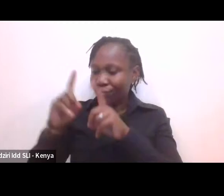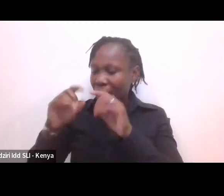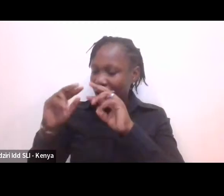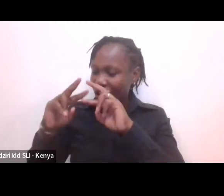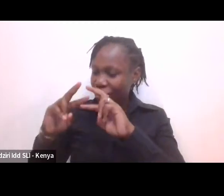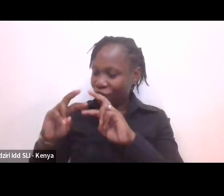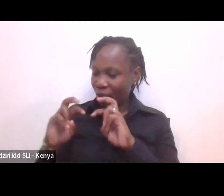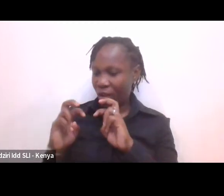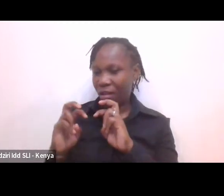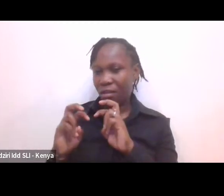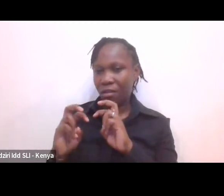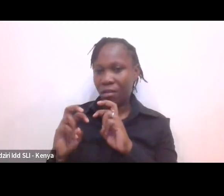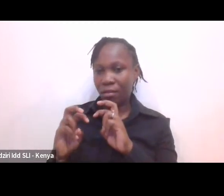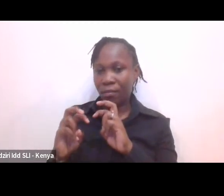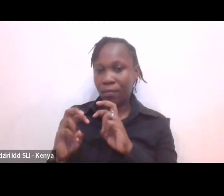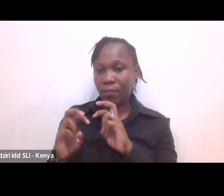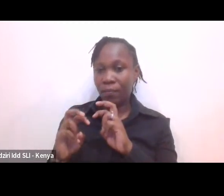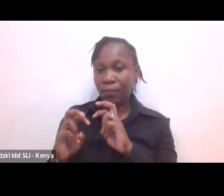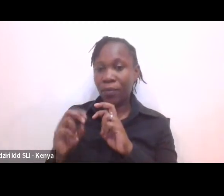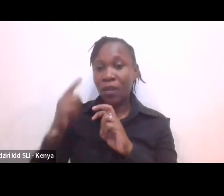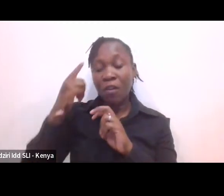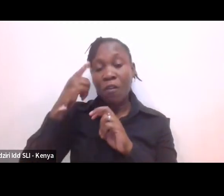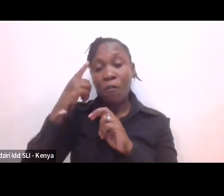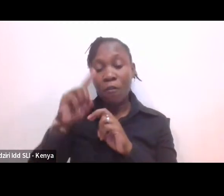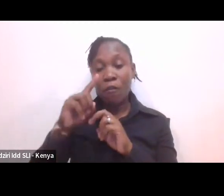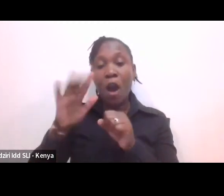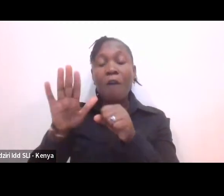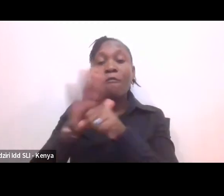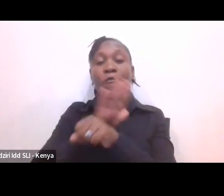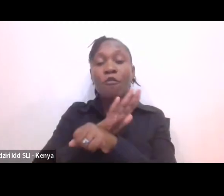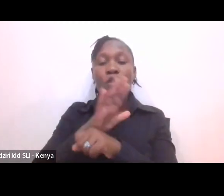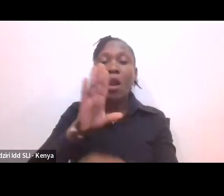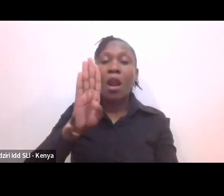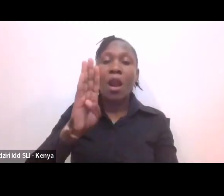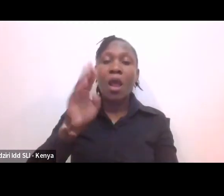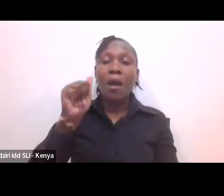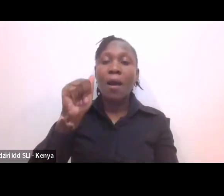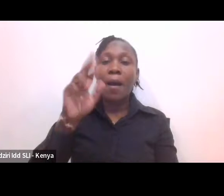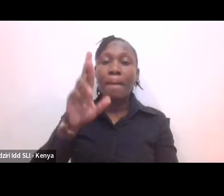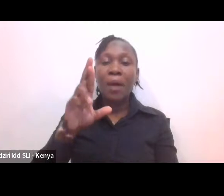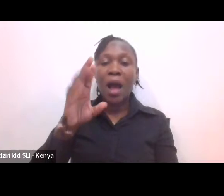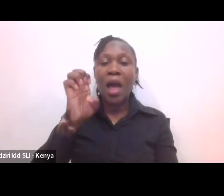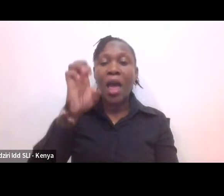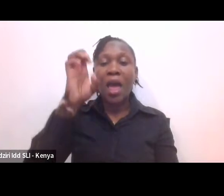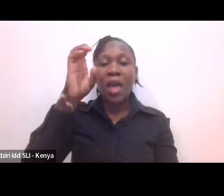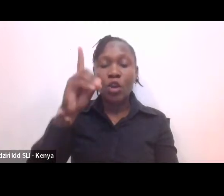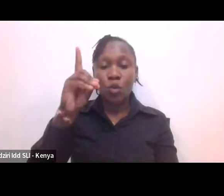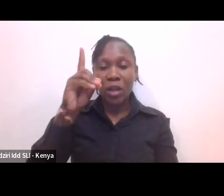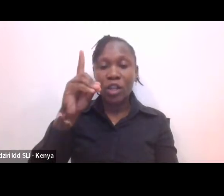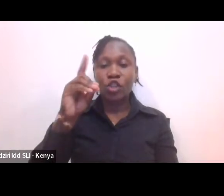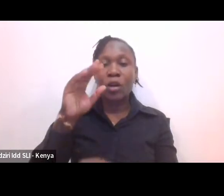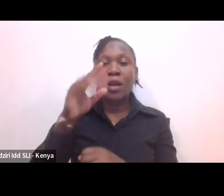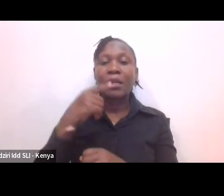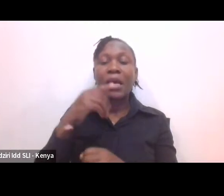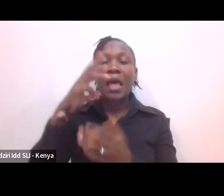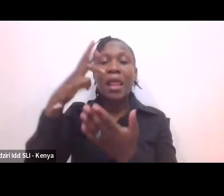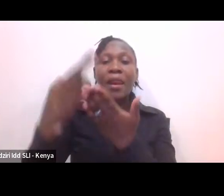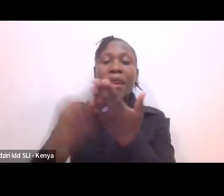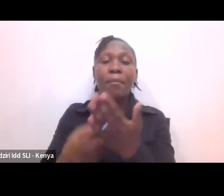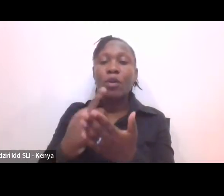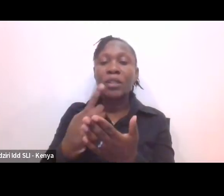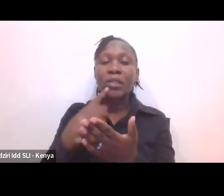A full-barreled educational psychologist report on every applicant would be great, but can be